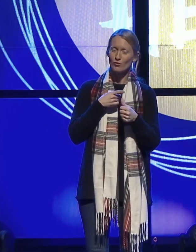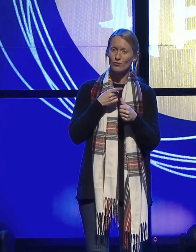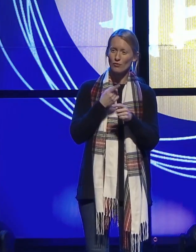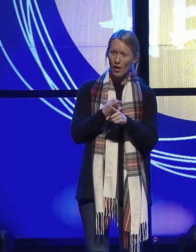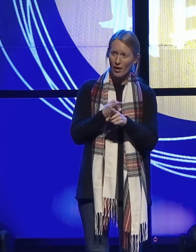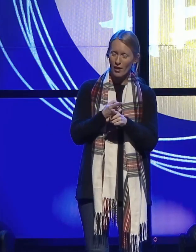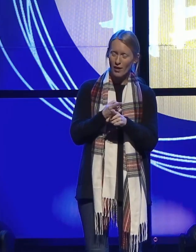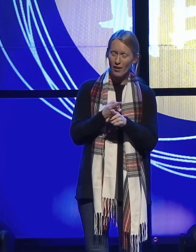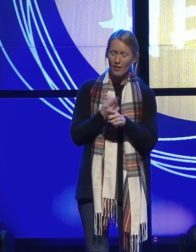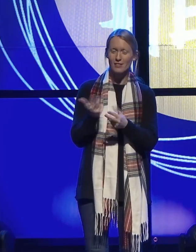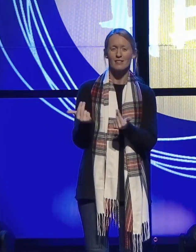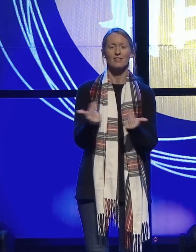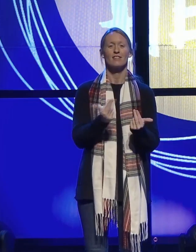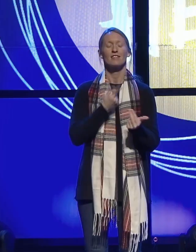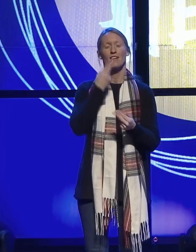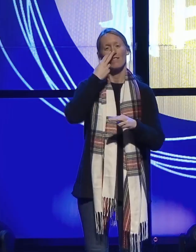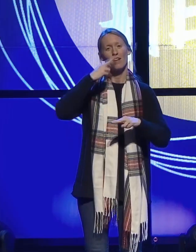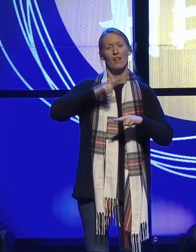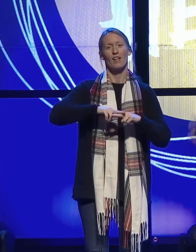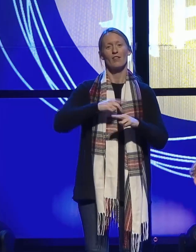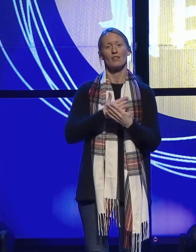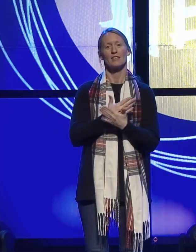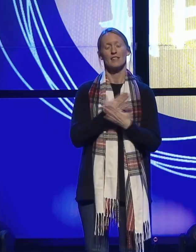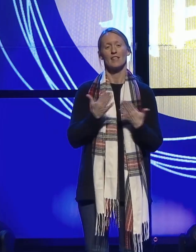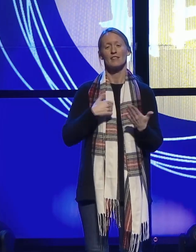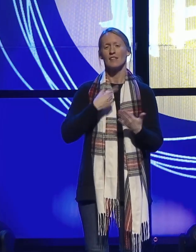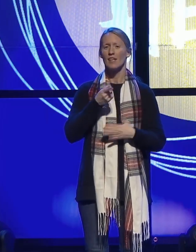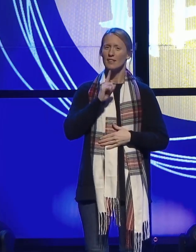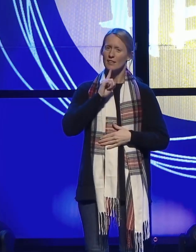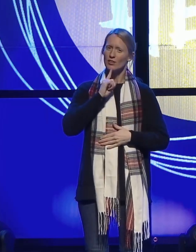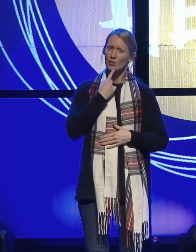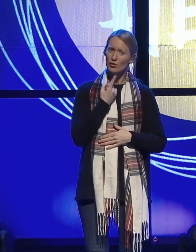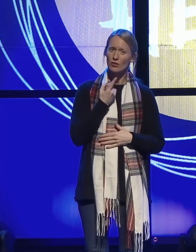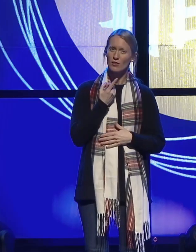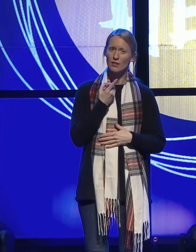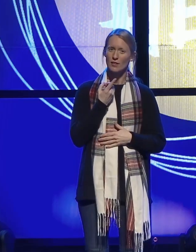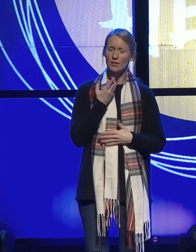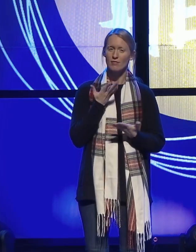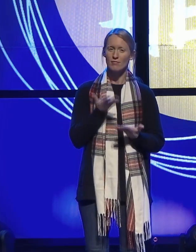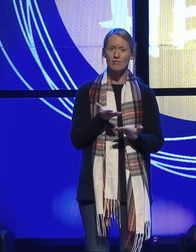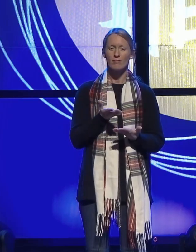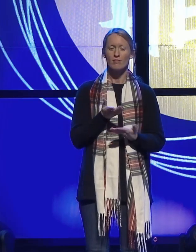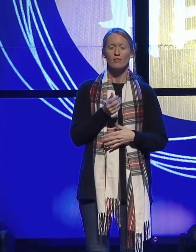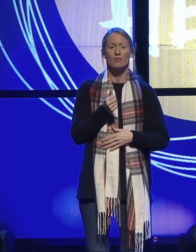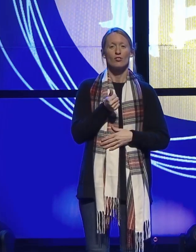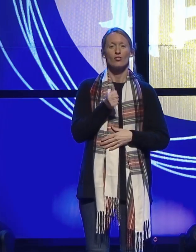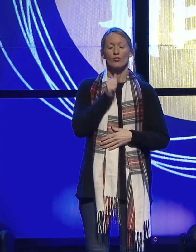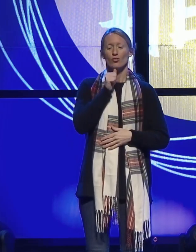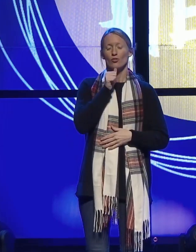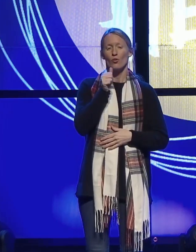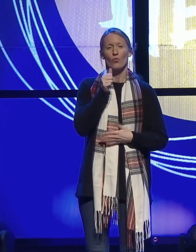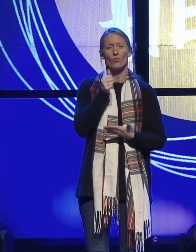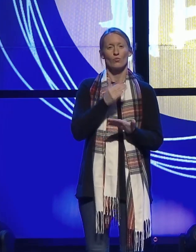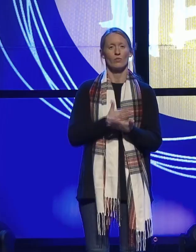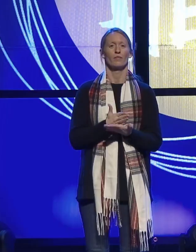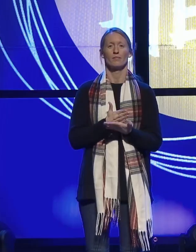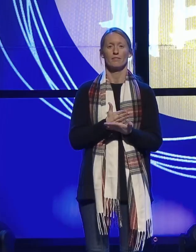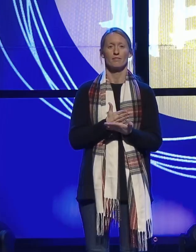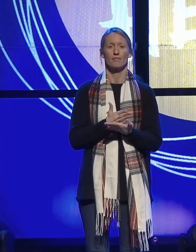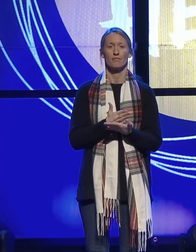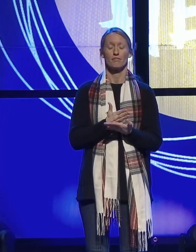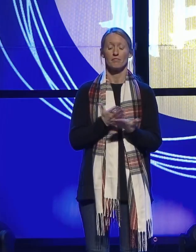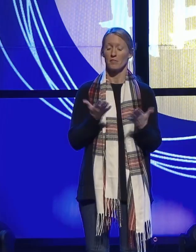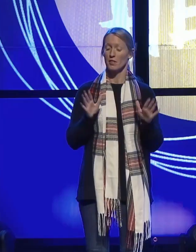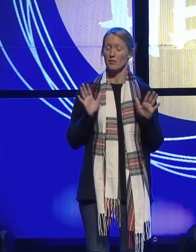Sometimes you got to have fun with this stuff that, and don't take yourselves too seriously, but just don't stop. Just